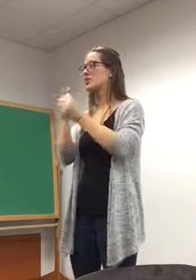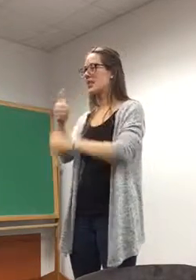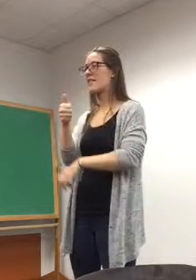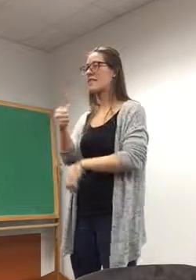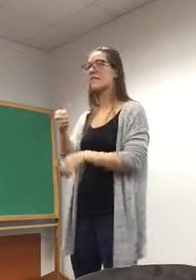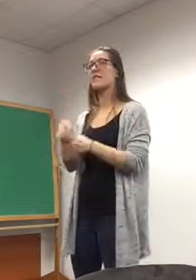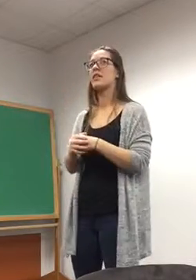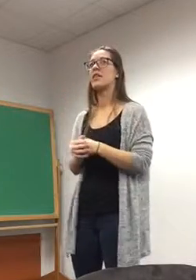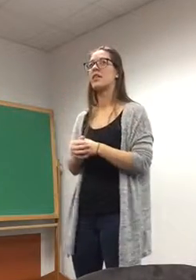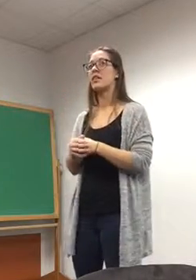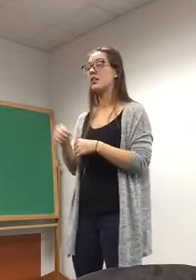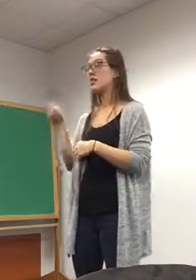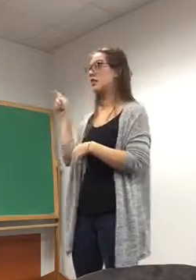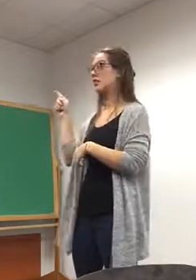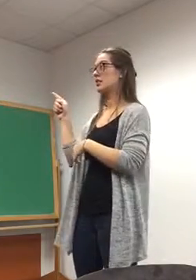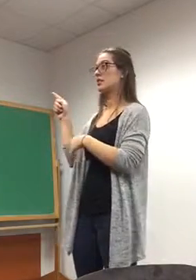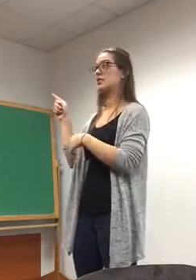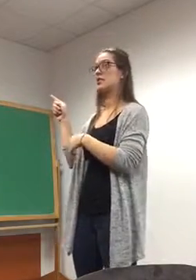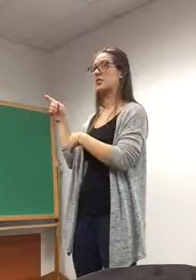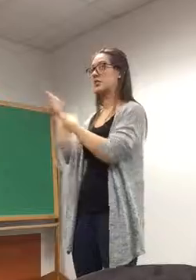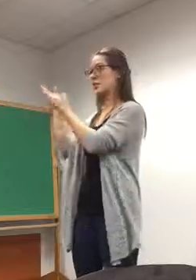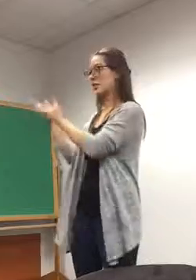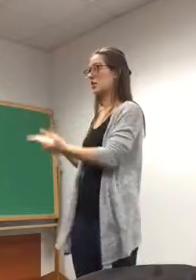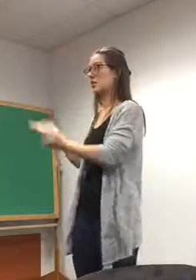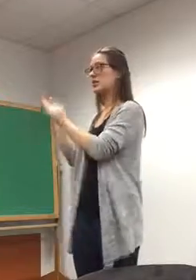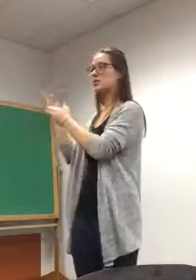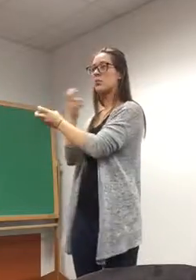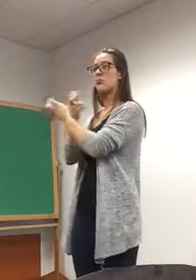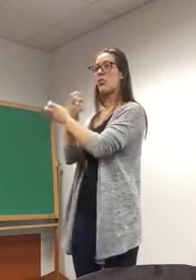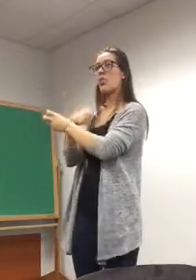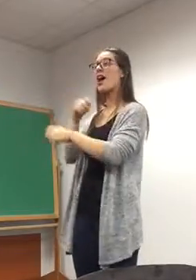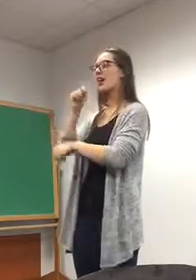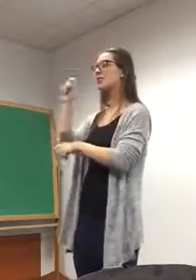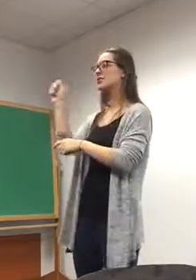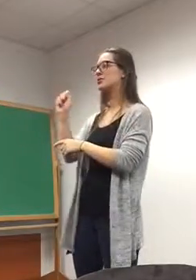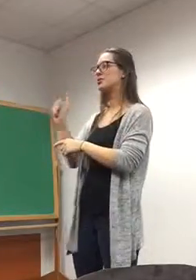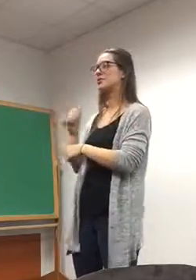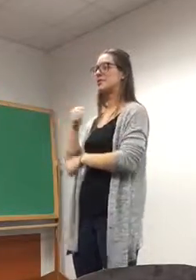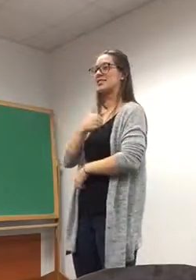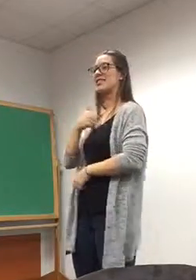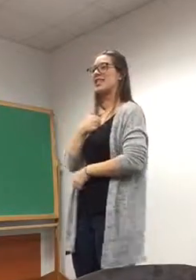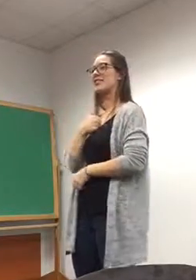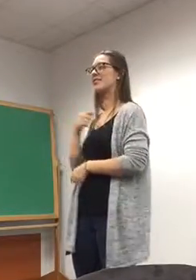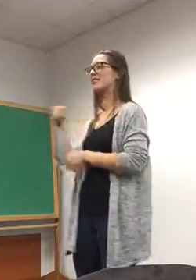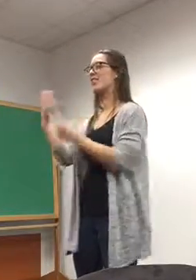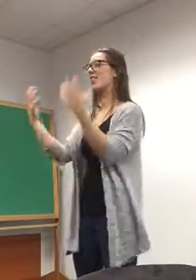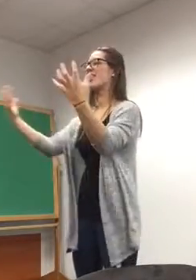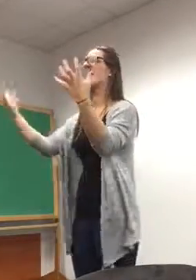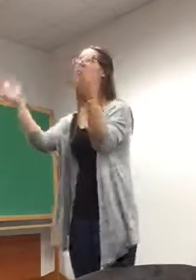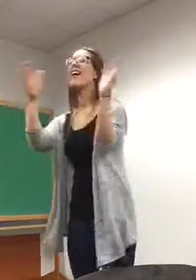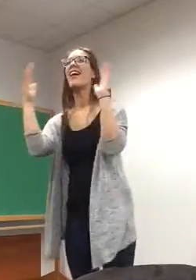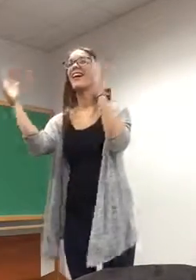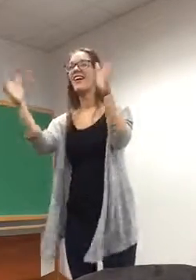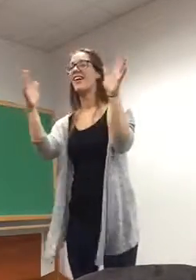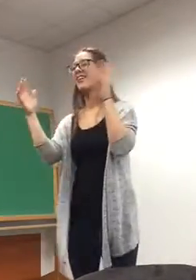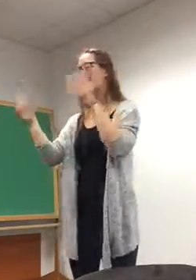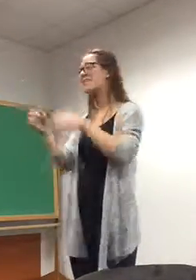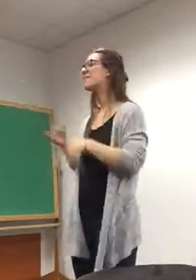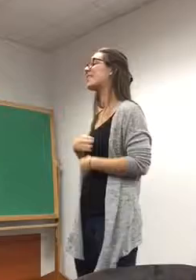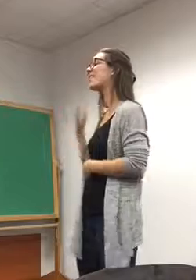up there myself. I want you to, I did this myself. I did. Okay. Thank you. Throw money now. Okay, here we go. Now, let's talk about